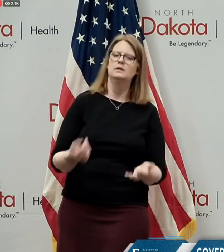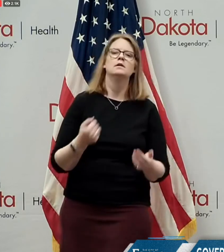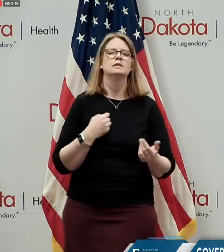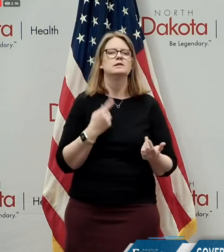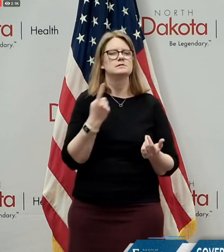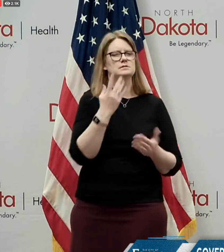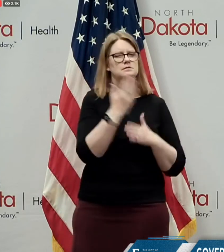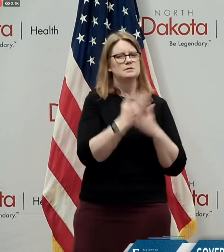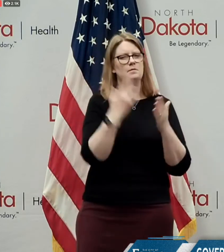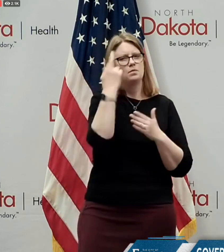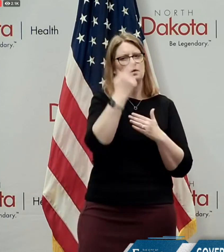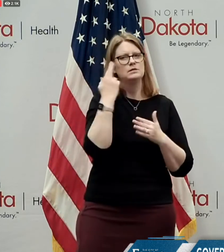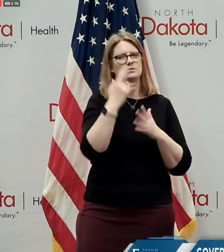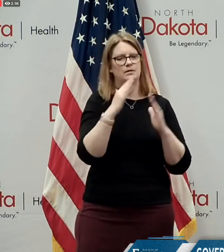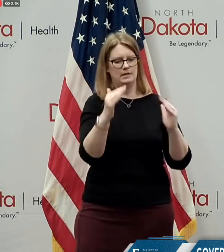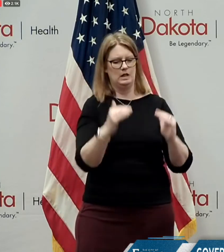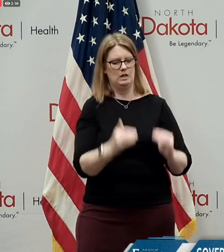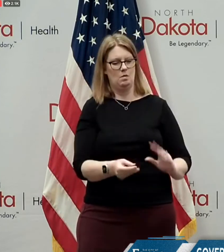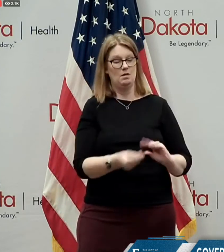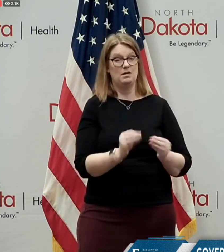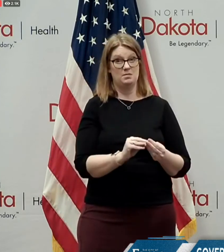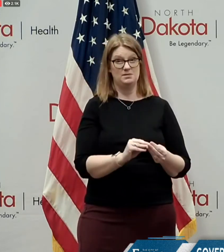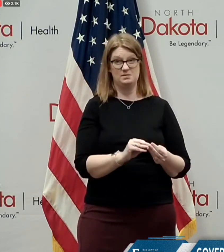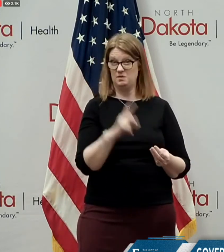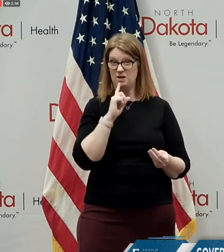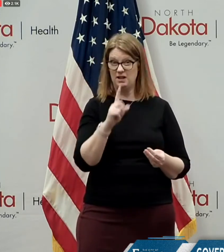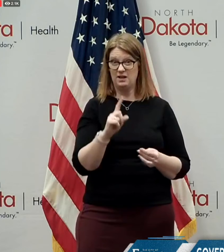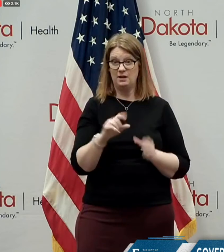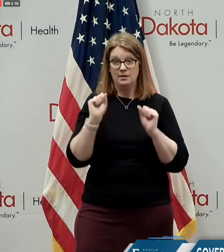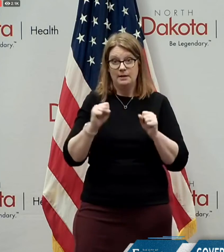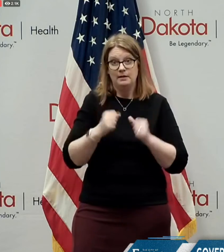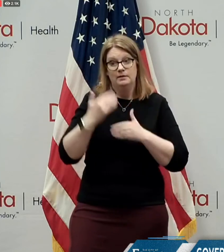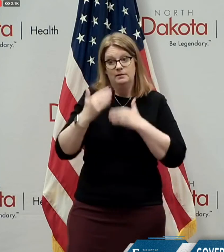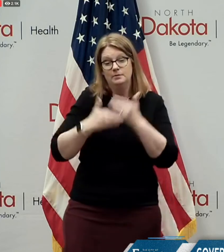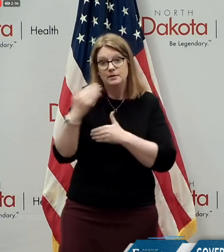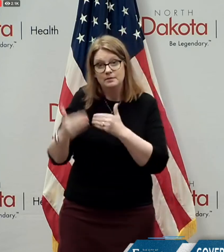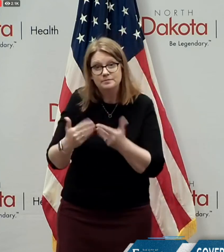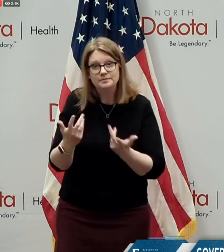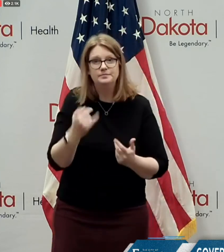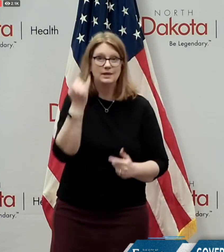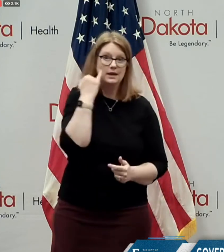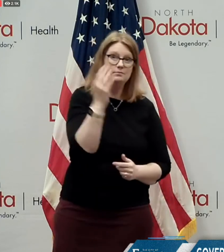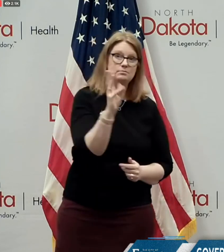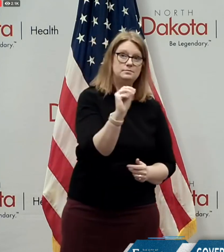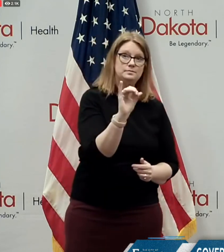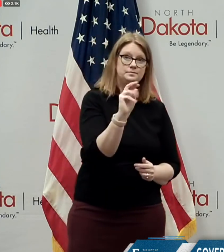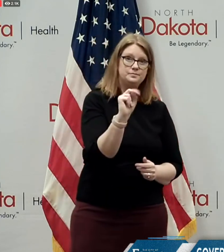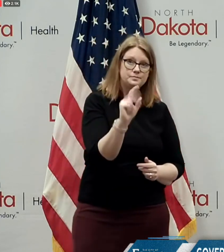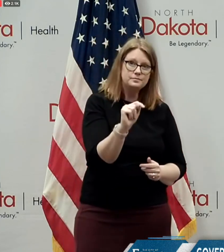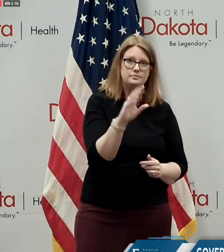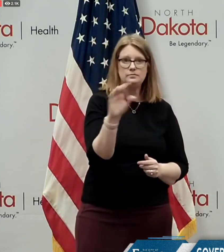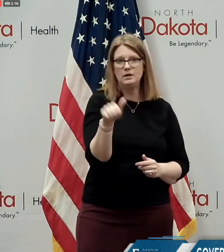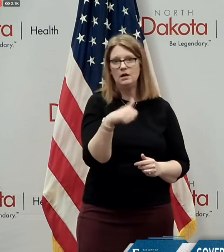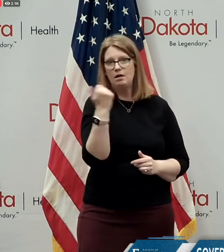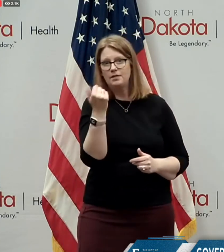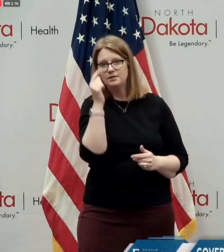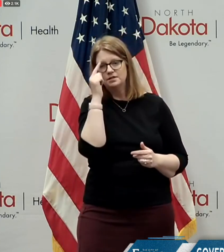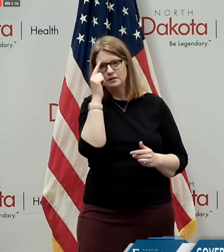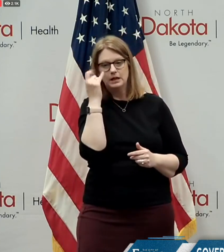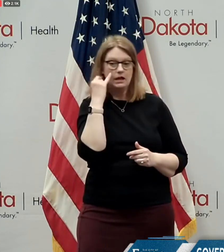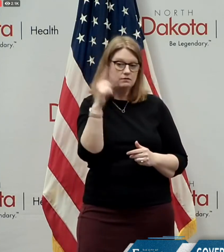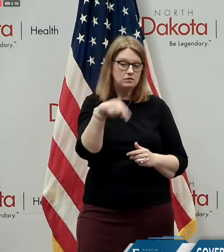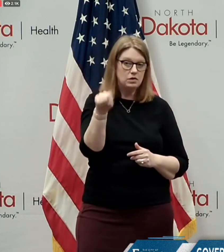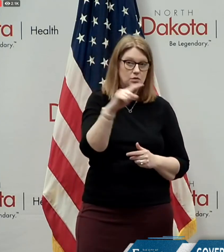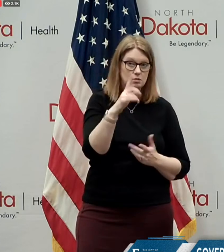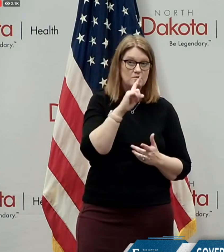numbers than when we've got the ability to process. And so again, if Minot and others have got still got an interest in